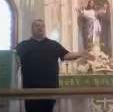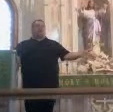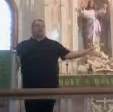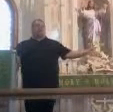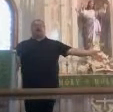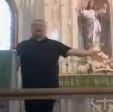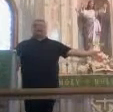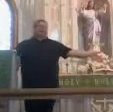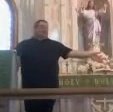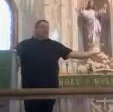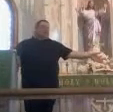hoped to die.